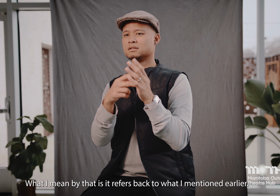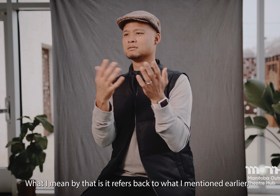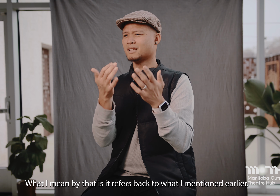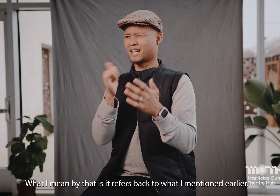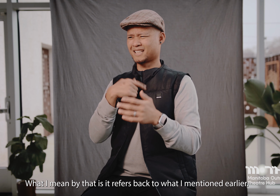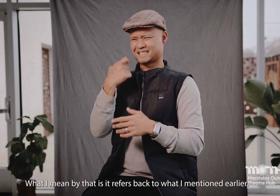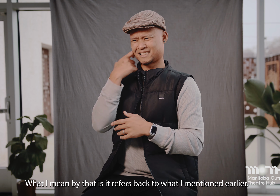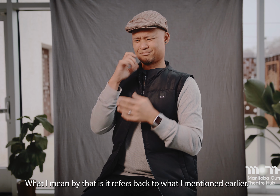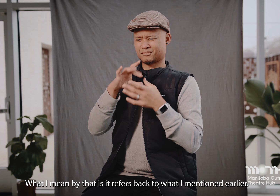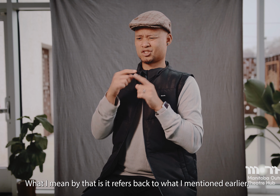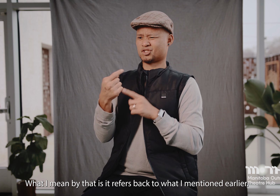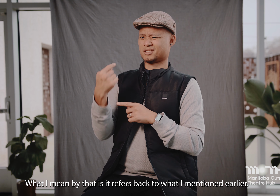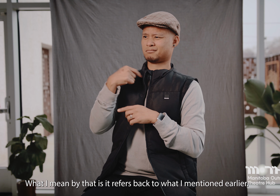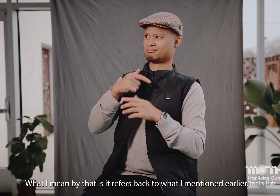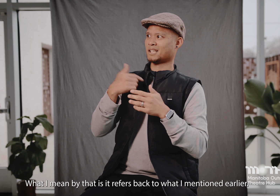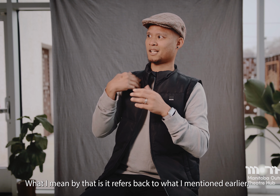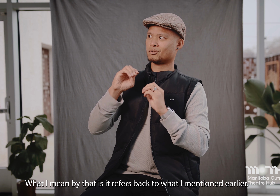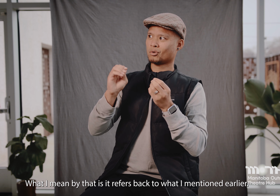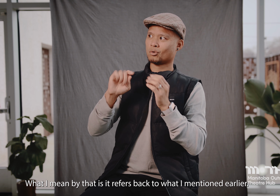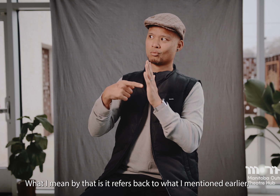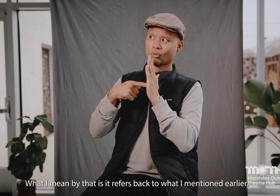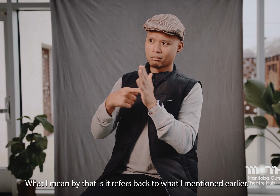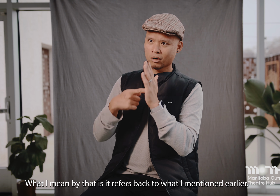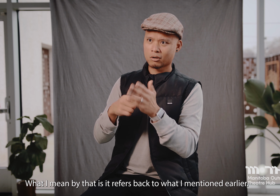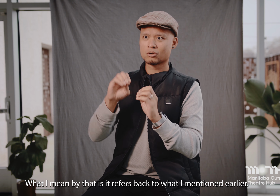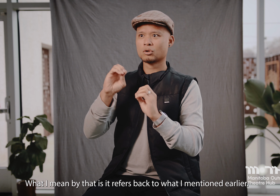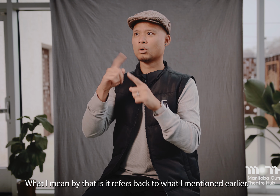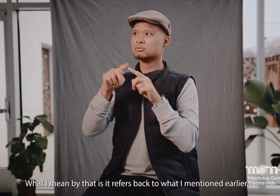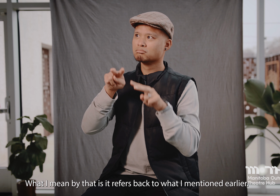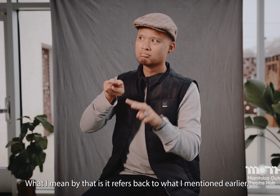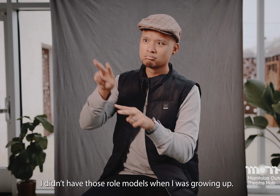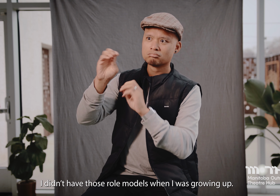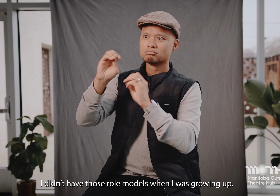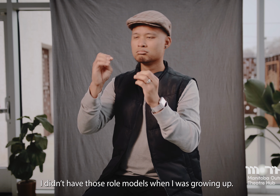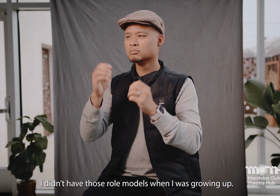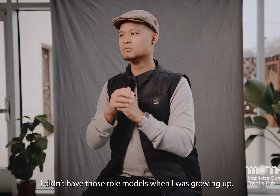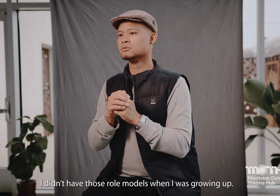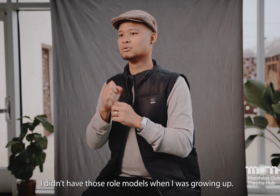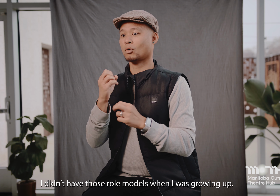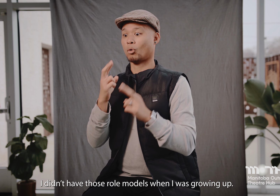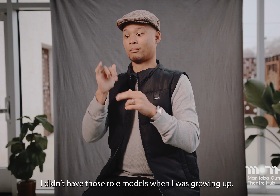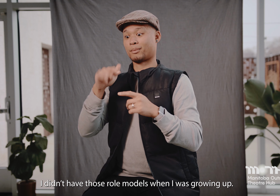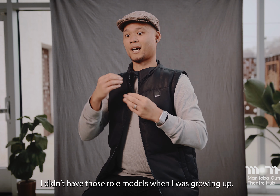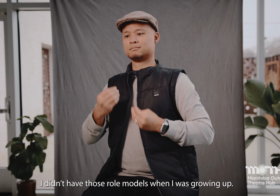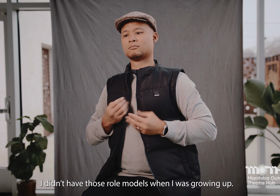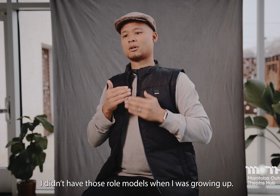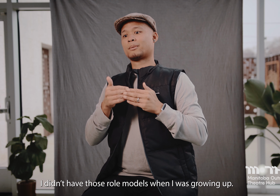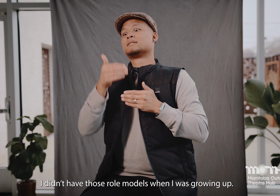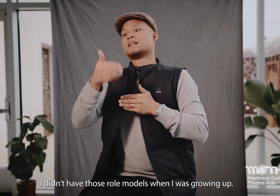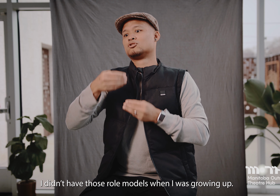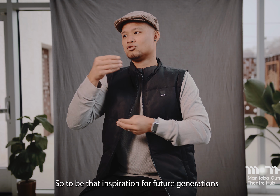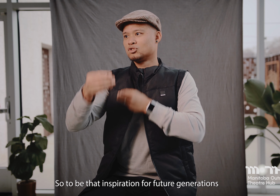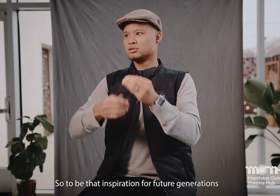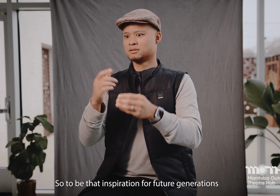What I mean by that is, it refers back to what I mentioned earlier. I didn't have those role models when I was growing up. So,